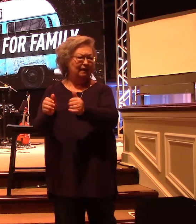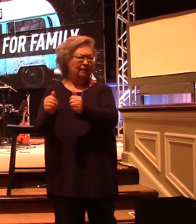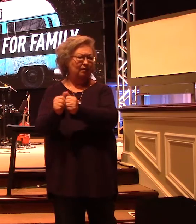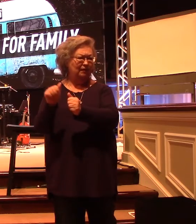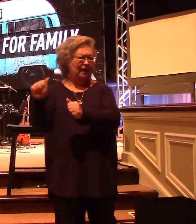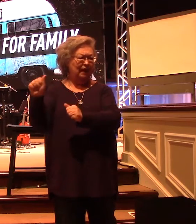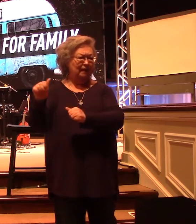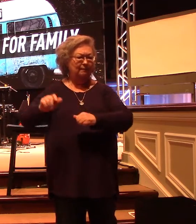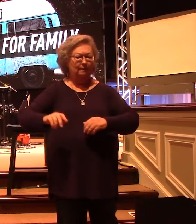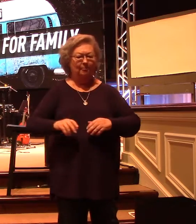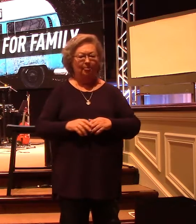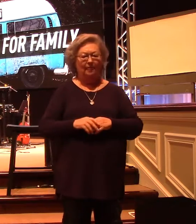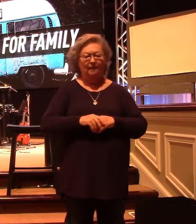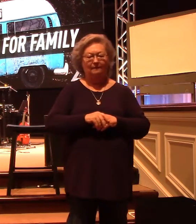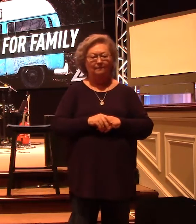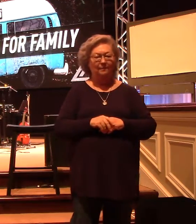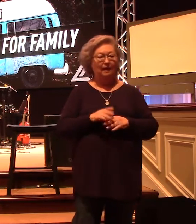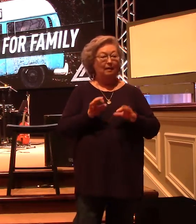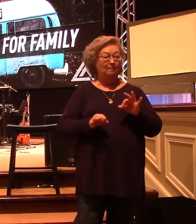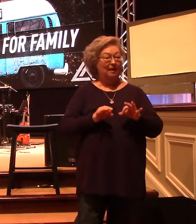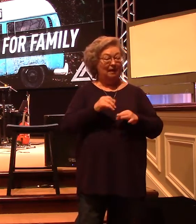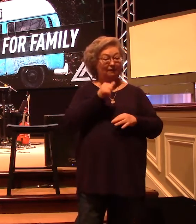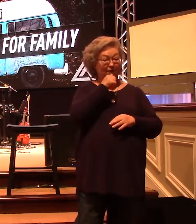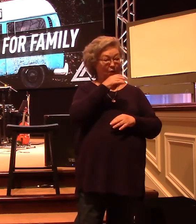ahead and do that. Let's see how that works. So